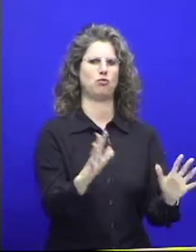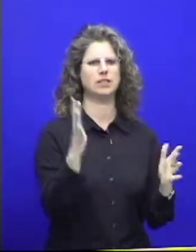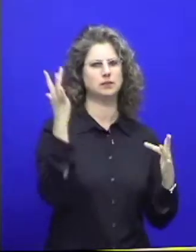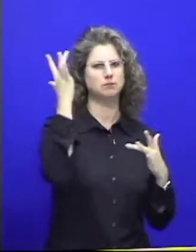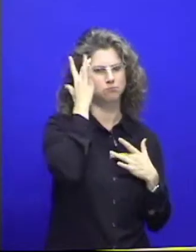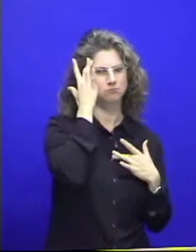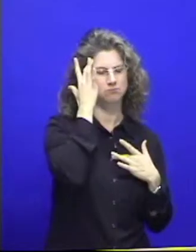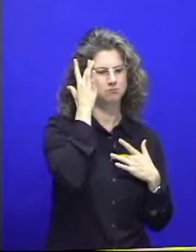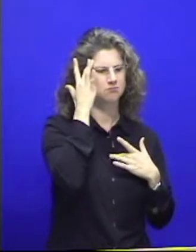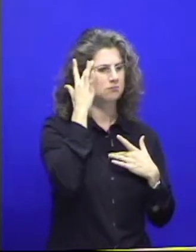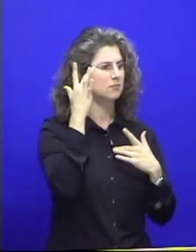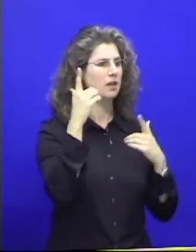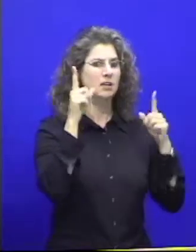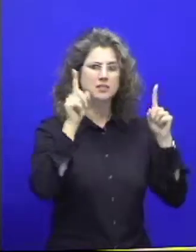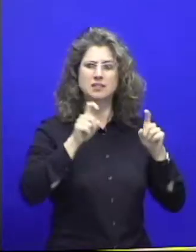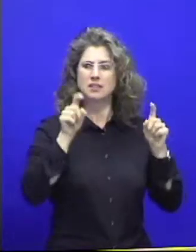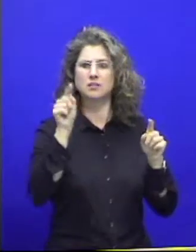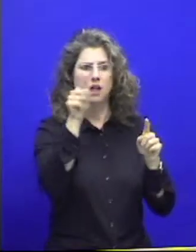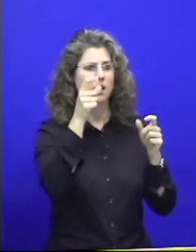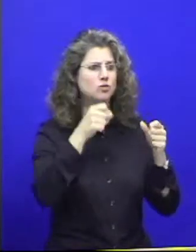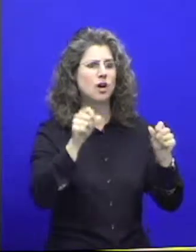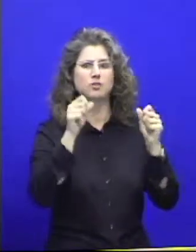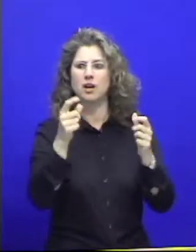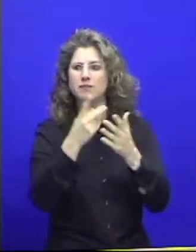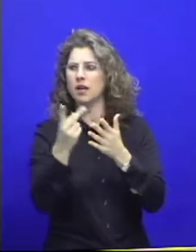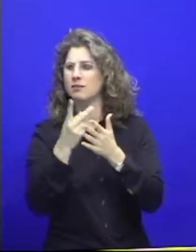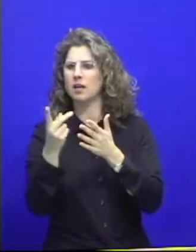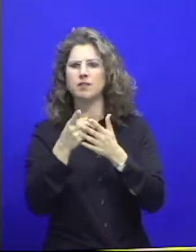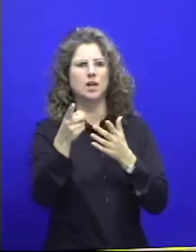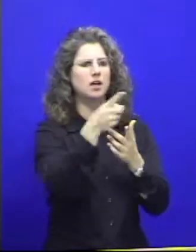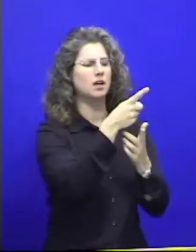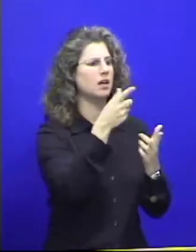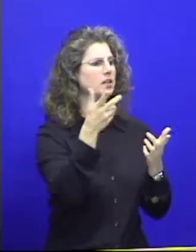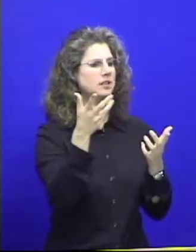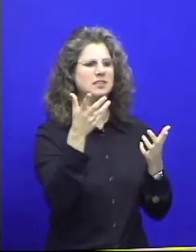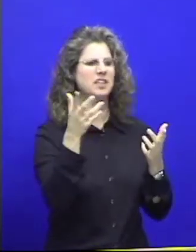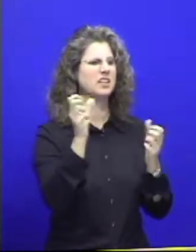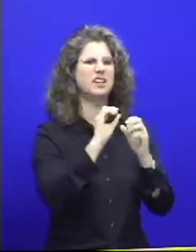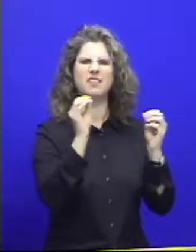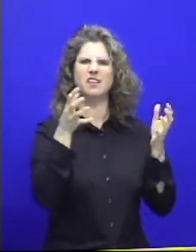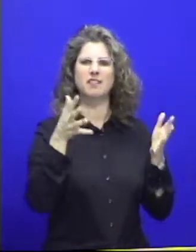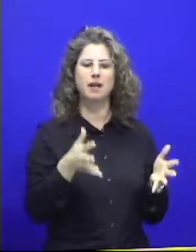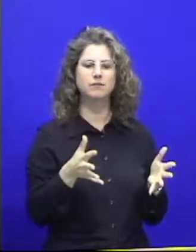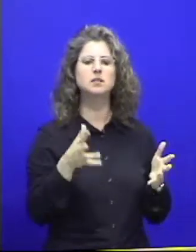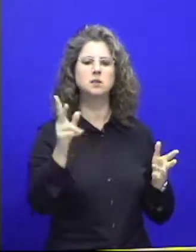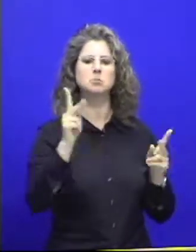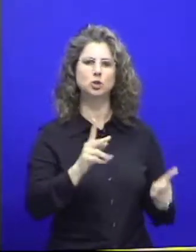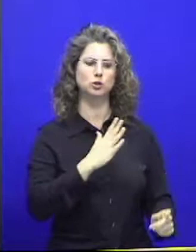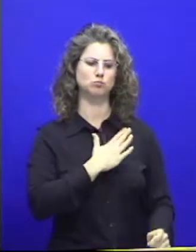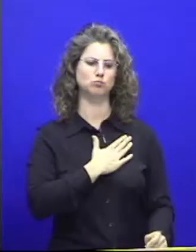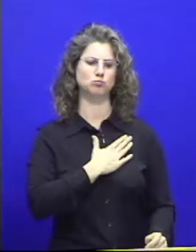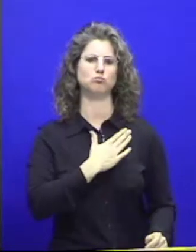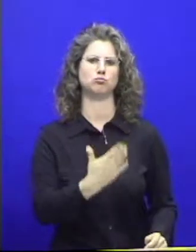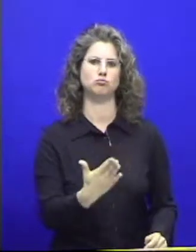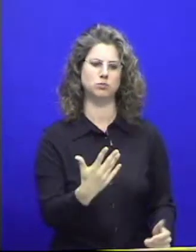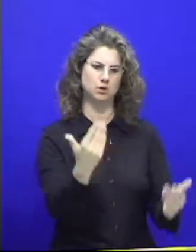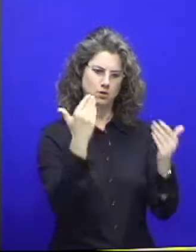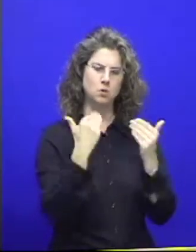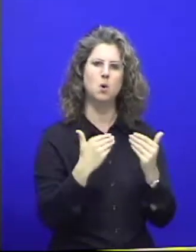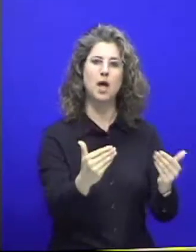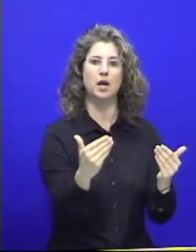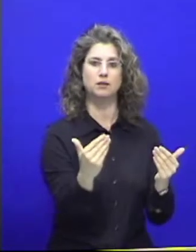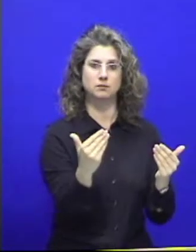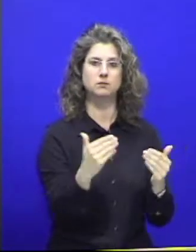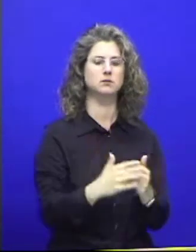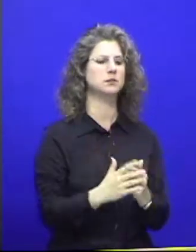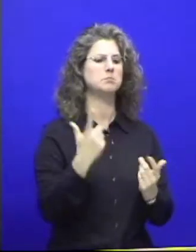and there is nothing left to offer that patient but comfortable support. But there's really no good treatment option that we have